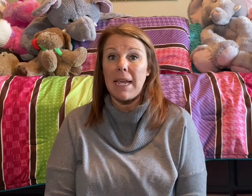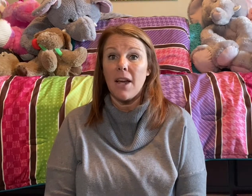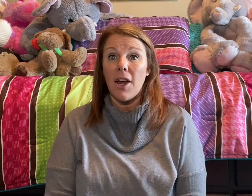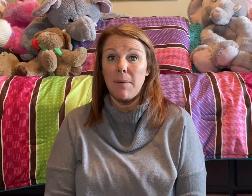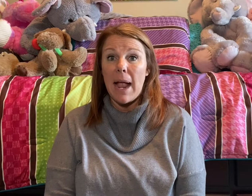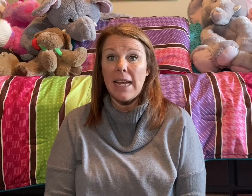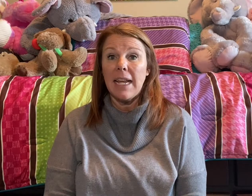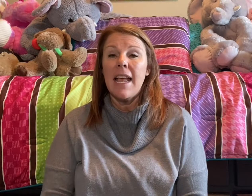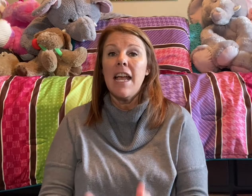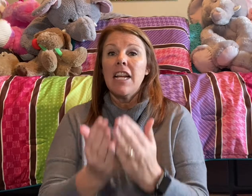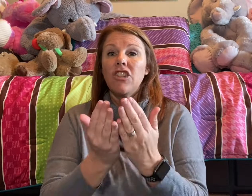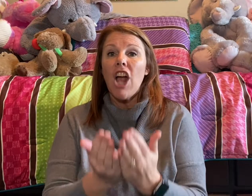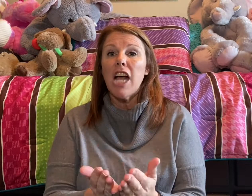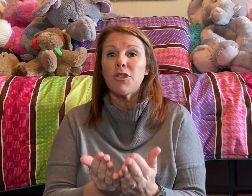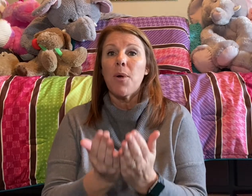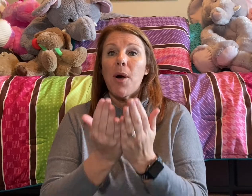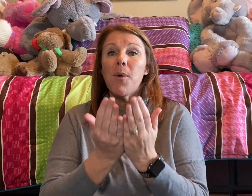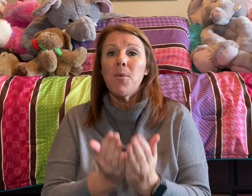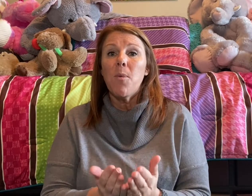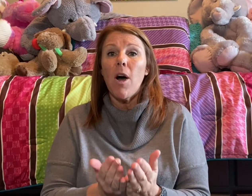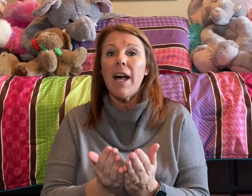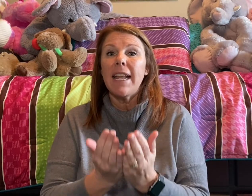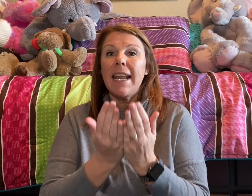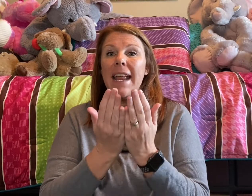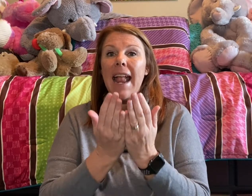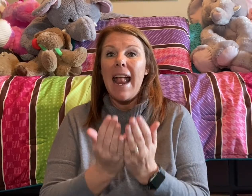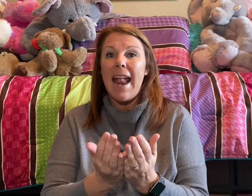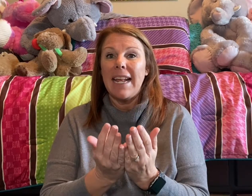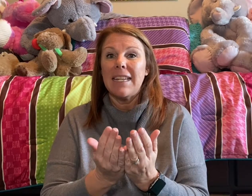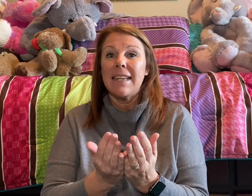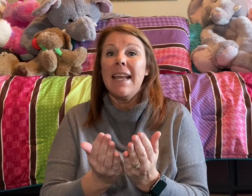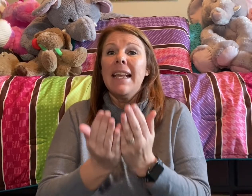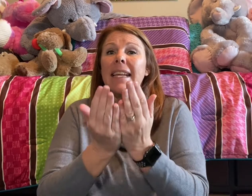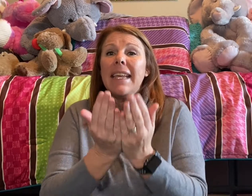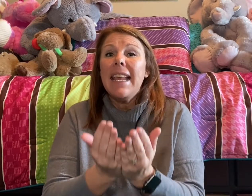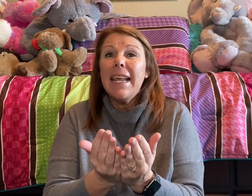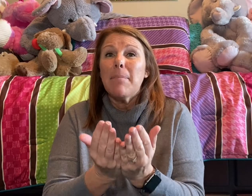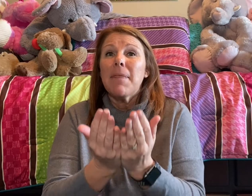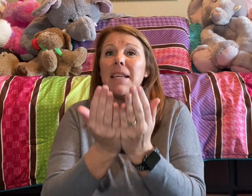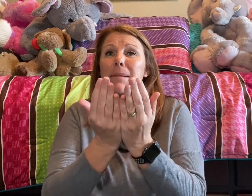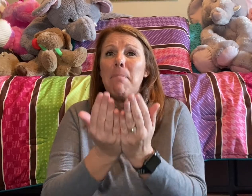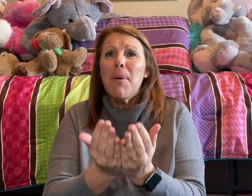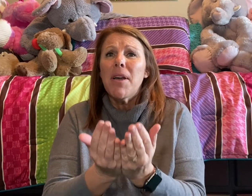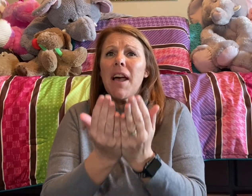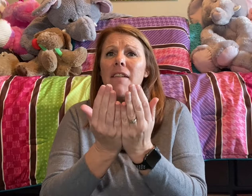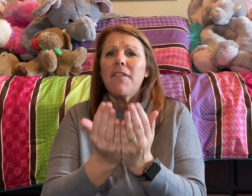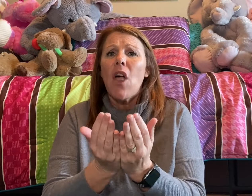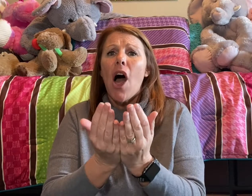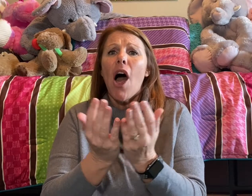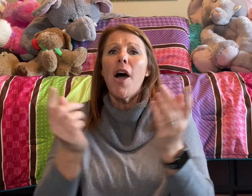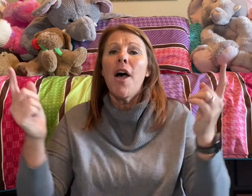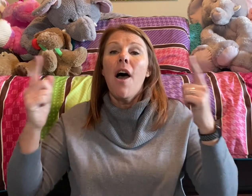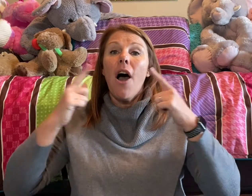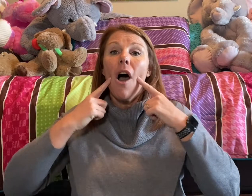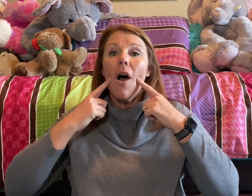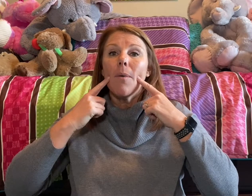Are you ready? Joshua 1:8. Keep this book of law